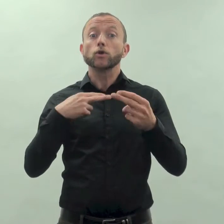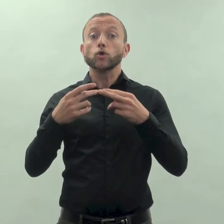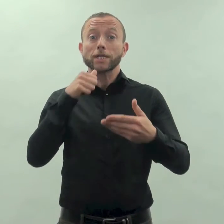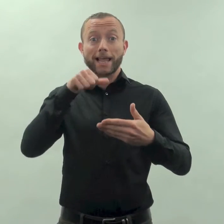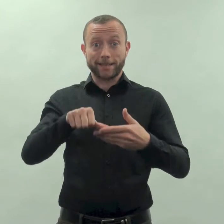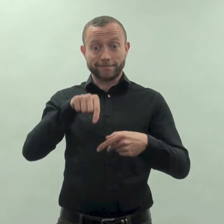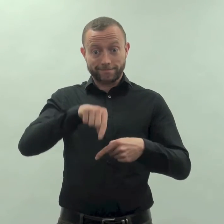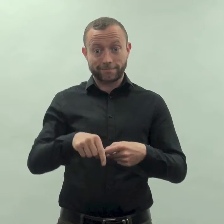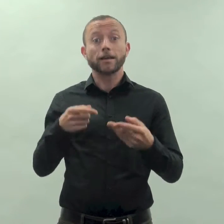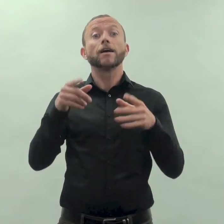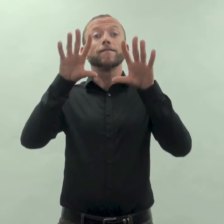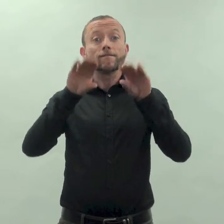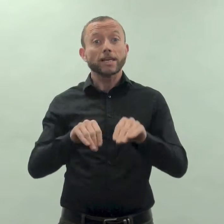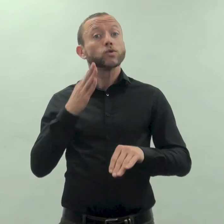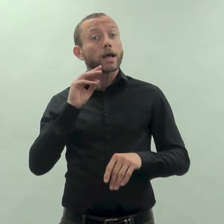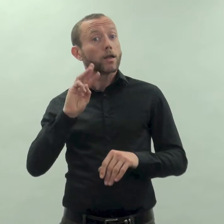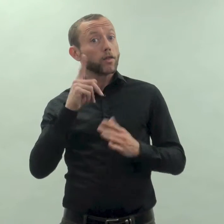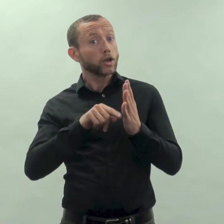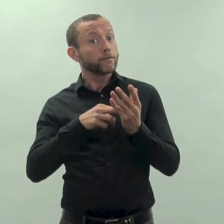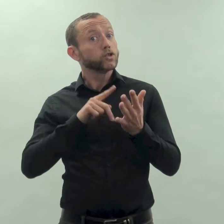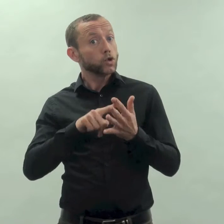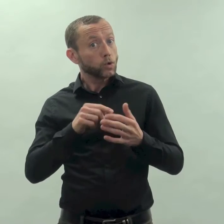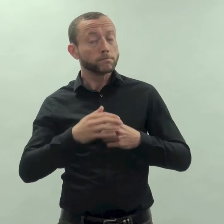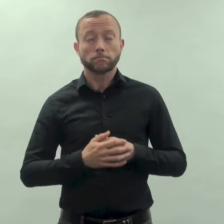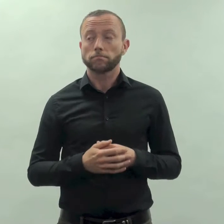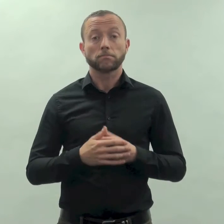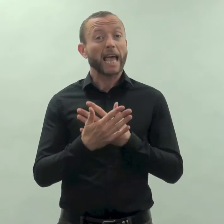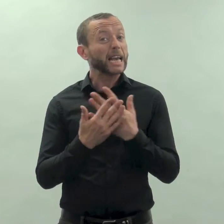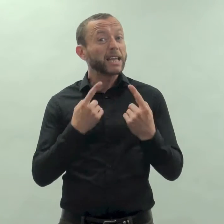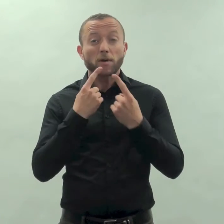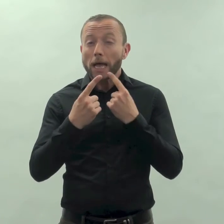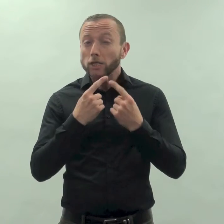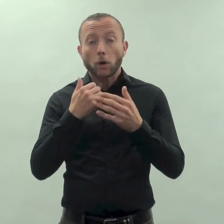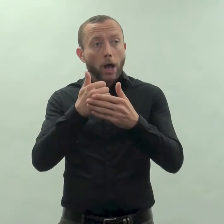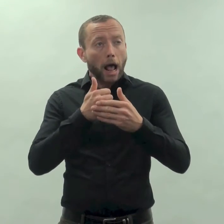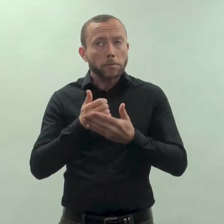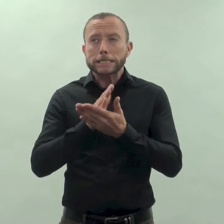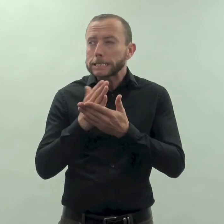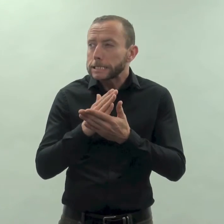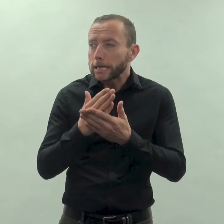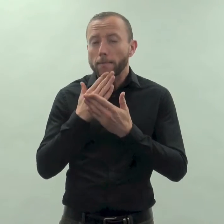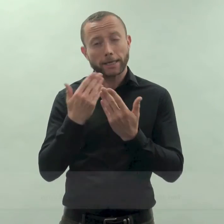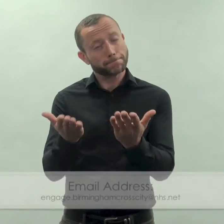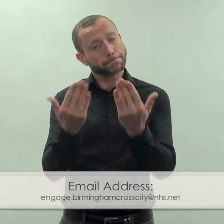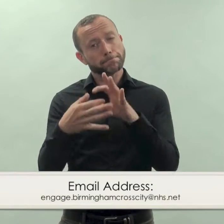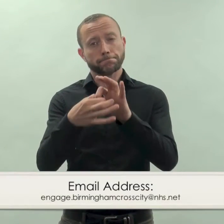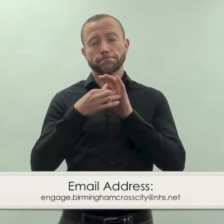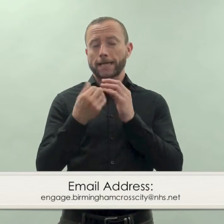see the link in our newsletter, and this closes on the 3rd of June 2016. If you have any questions about either of the surveys, please